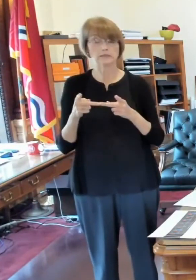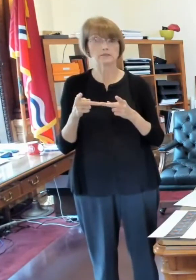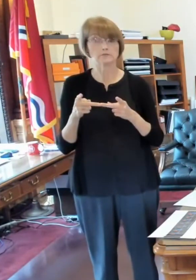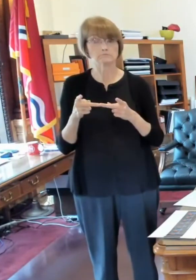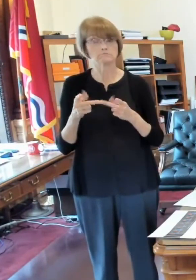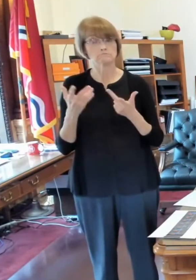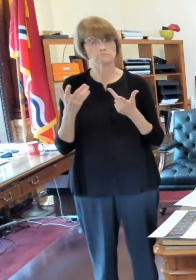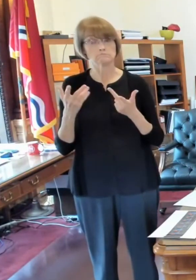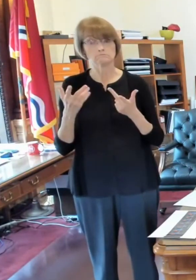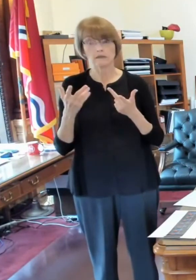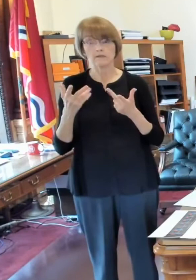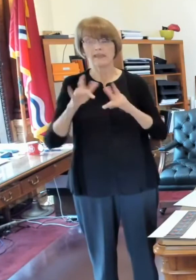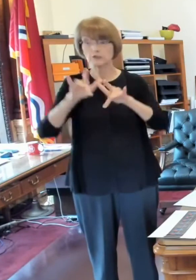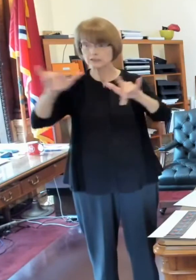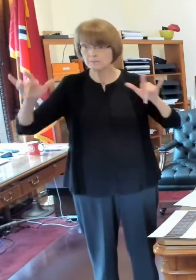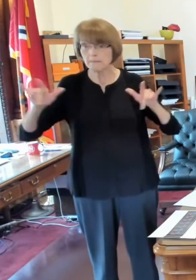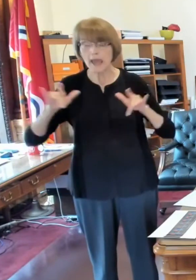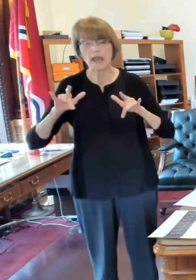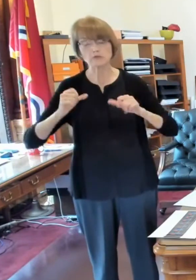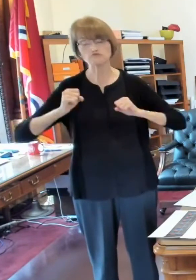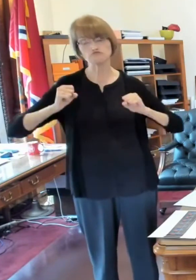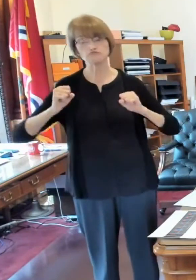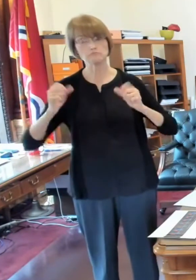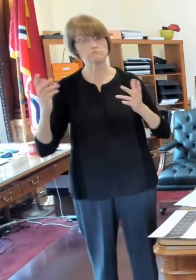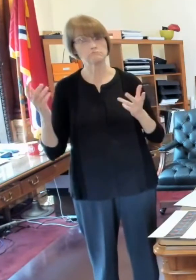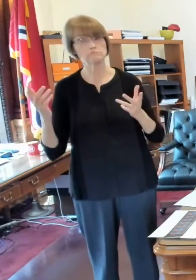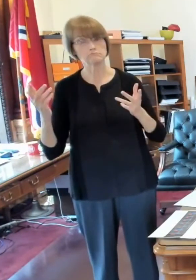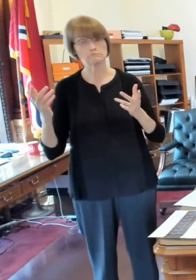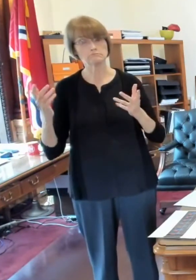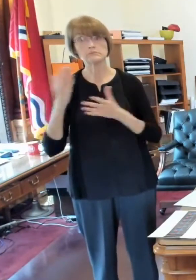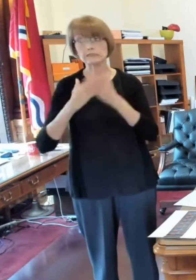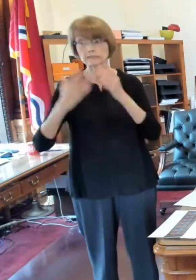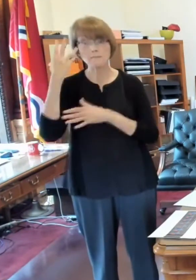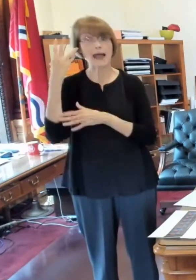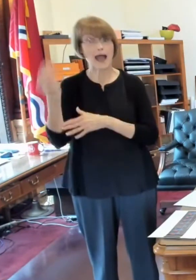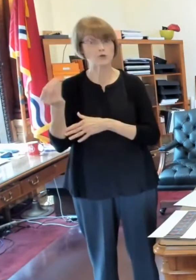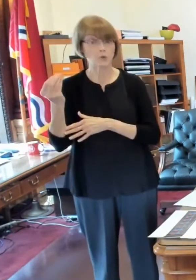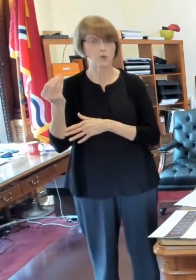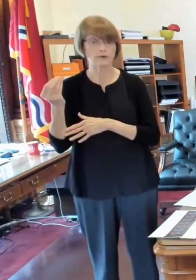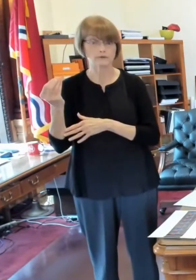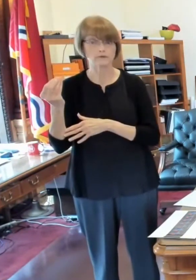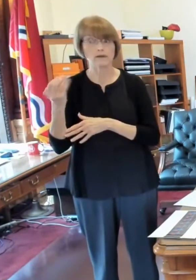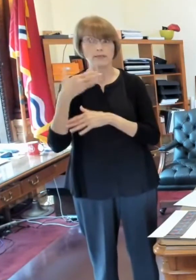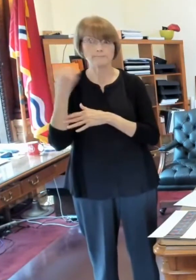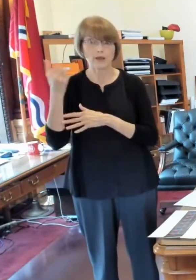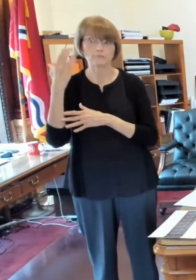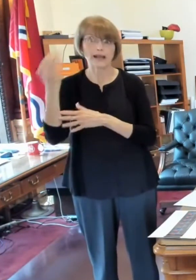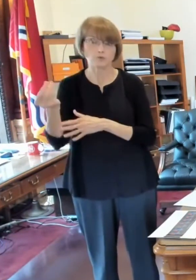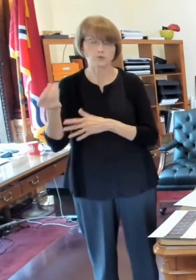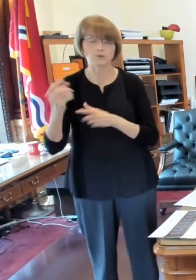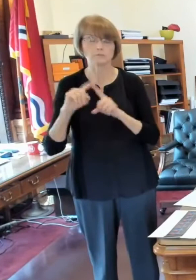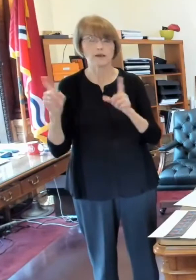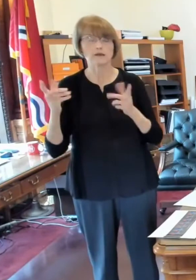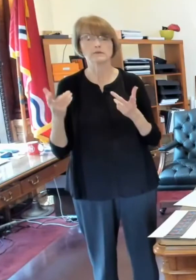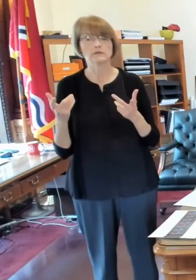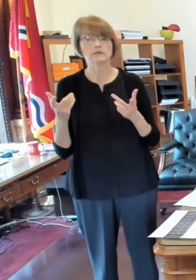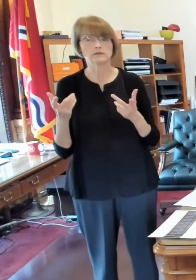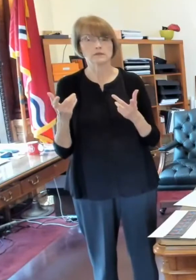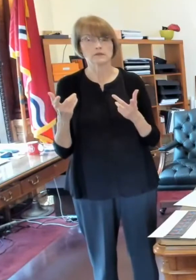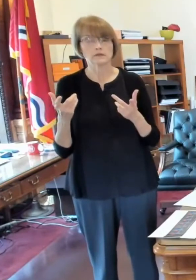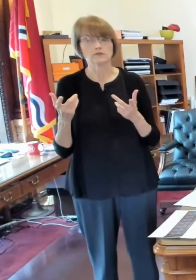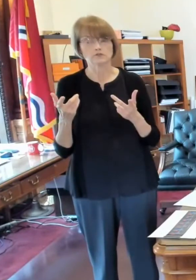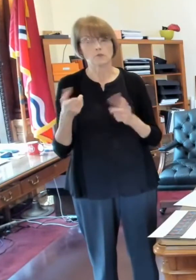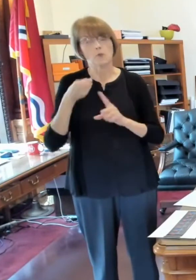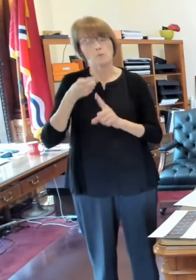is a lot of space in most of those places, and some of them are even outdoors, which, as you know, is better. And so it's really